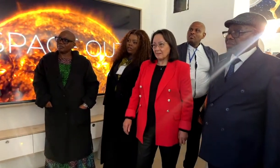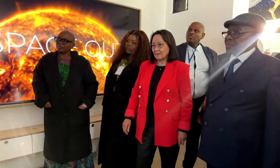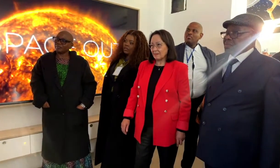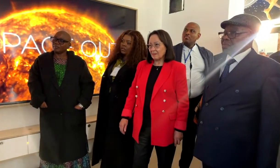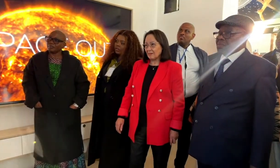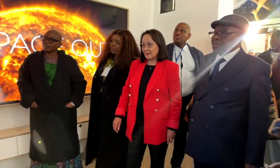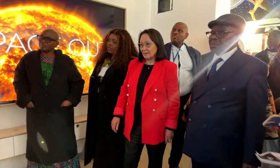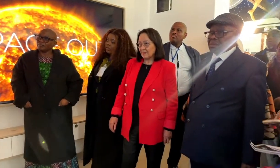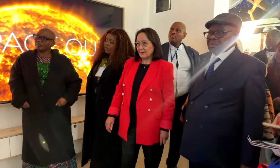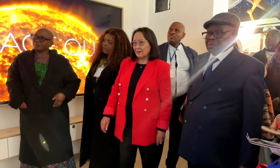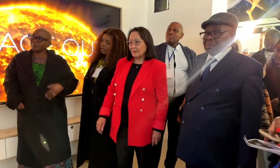stars? yes.